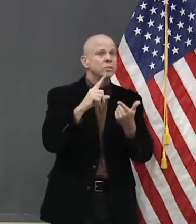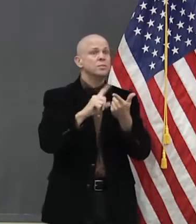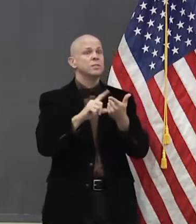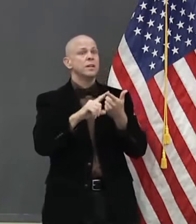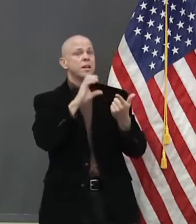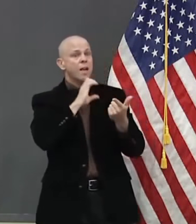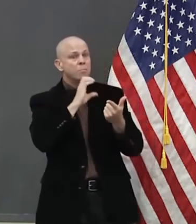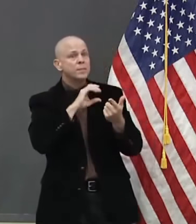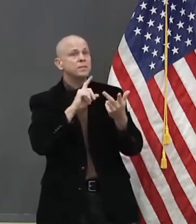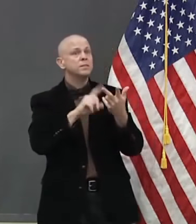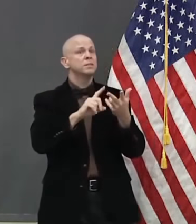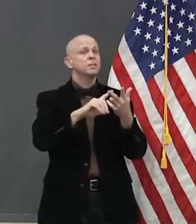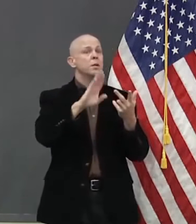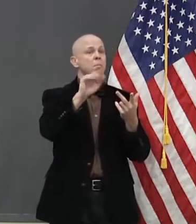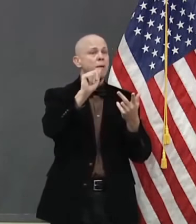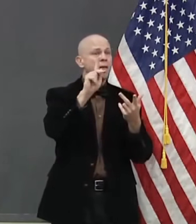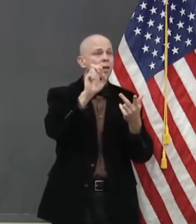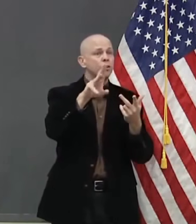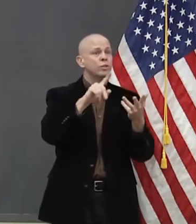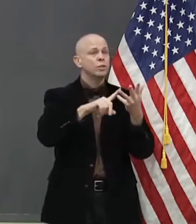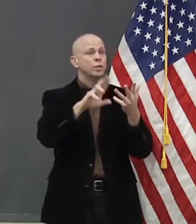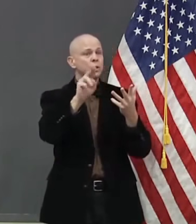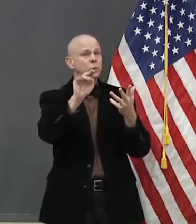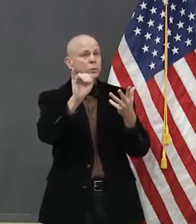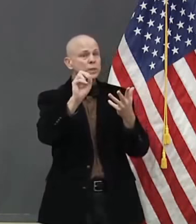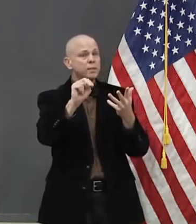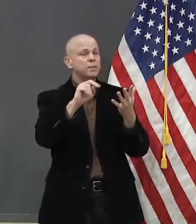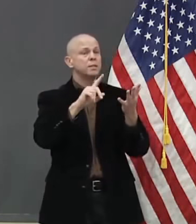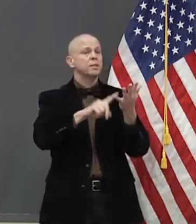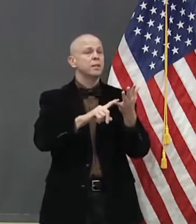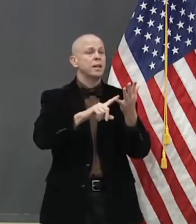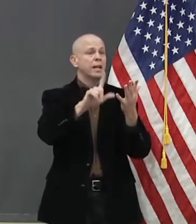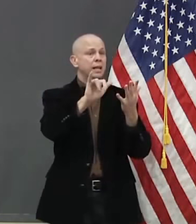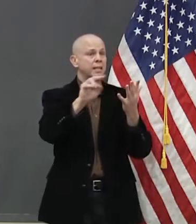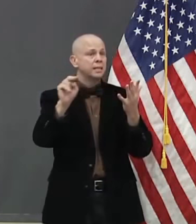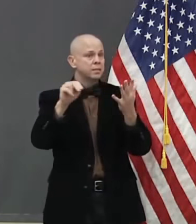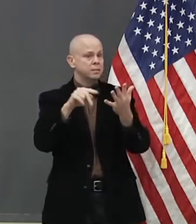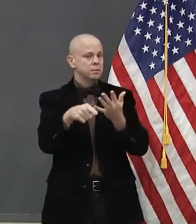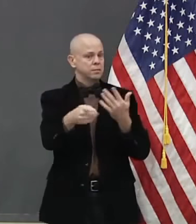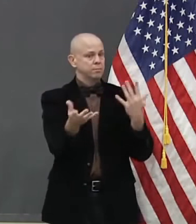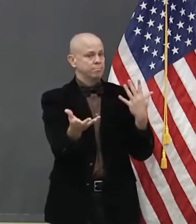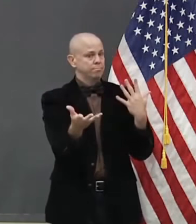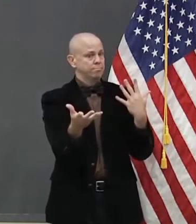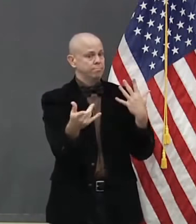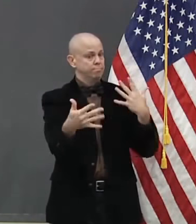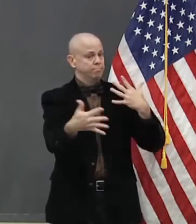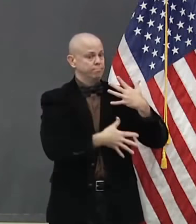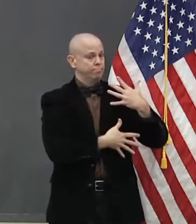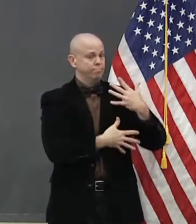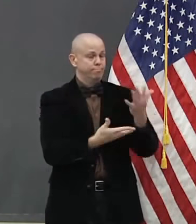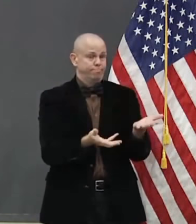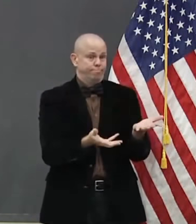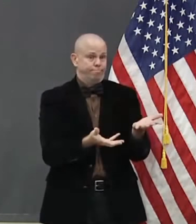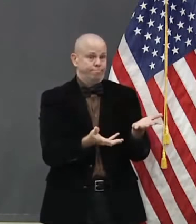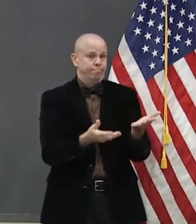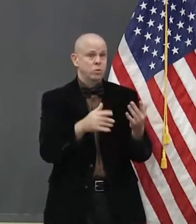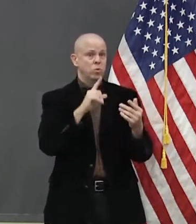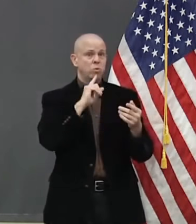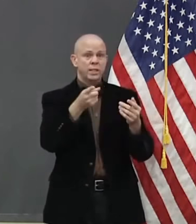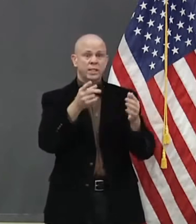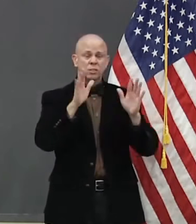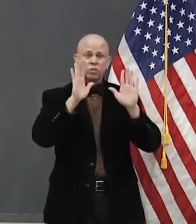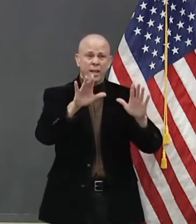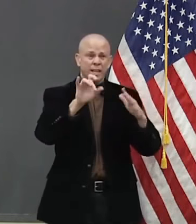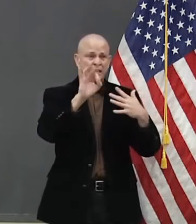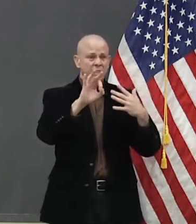Lynn counties. But it would be great if the entire state began to and took these